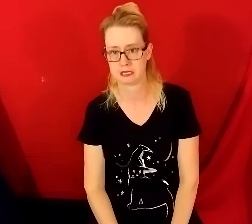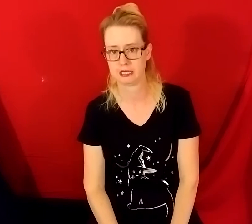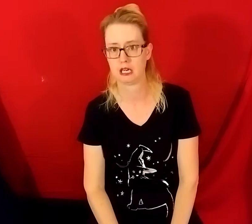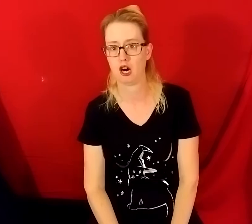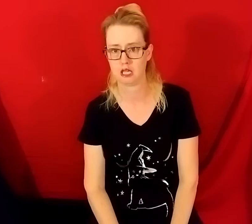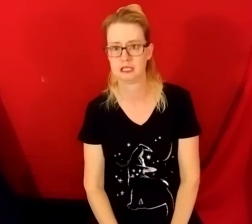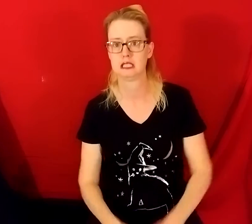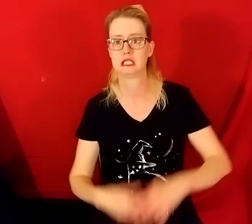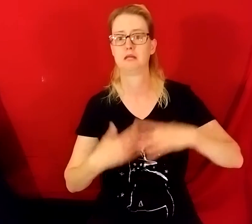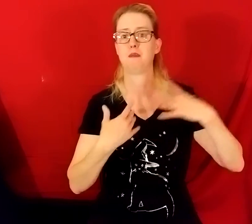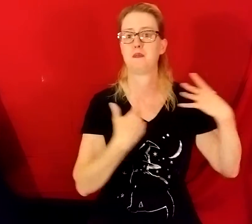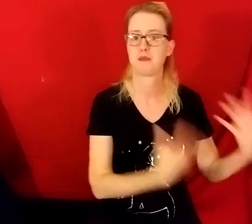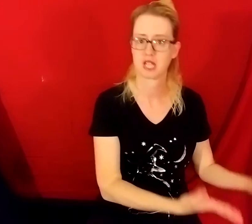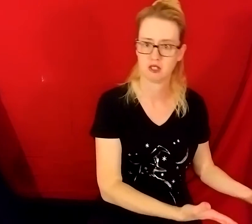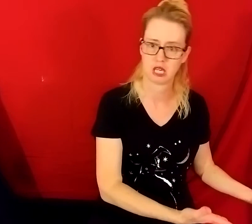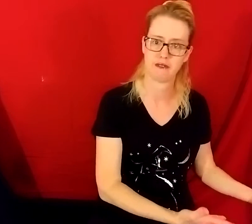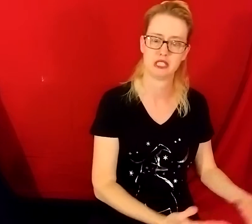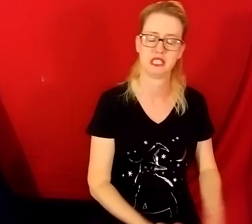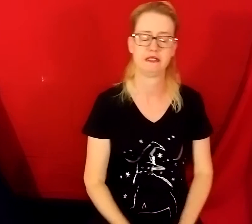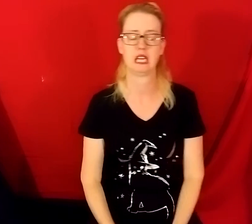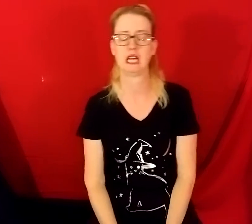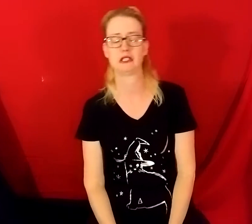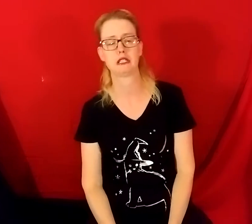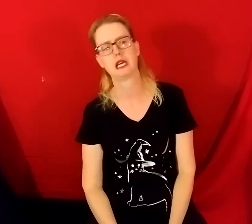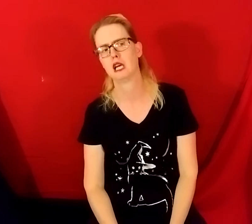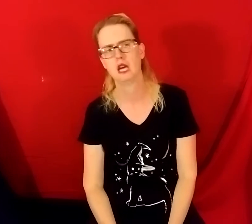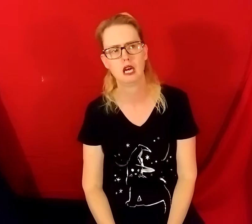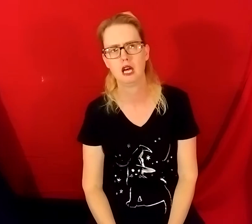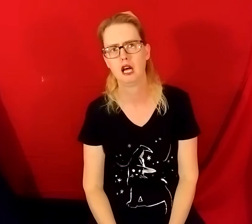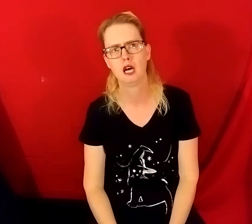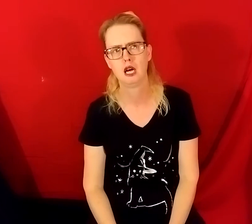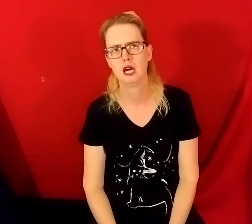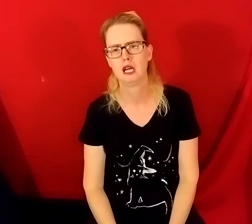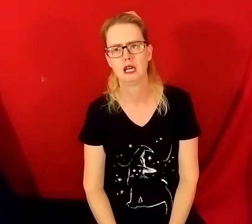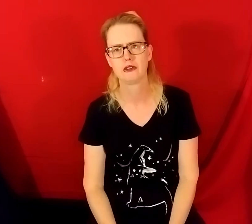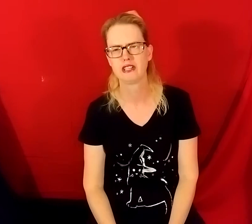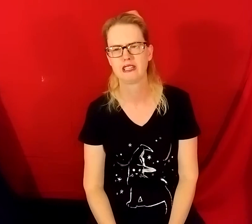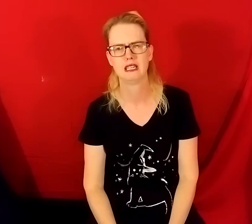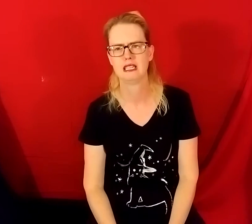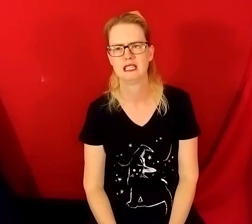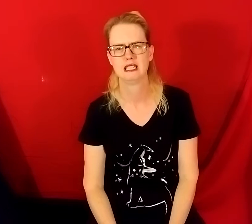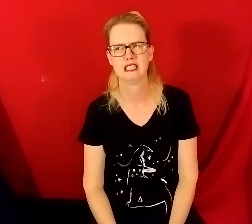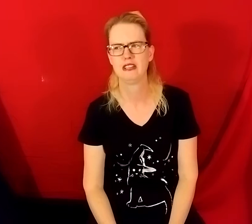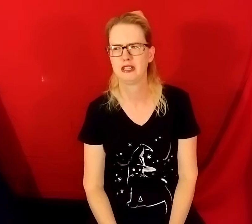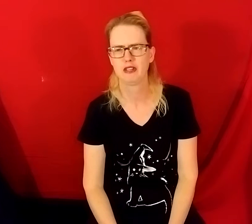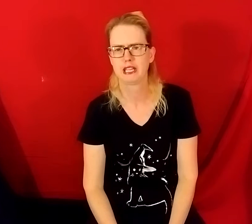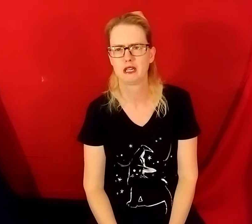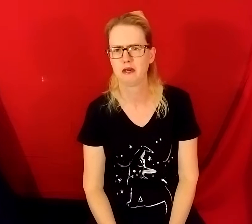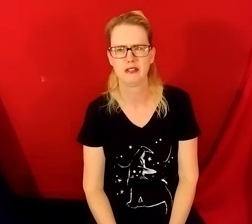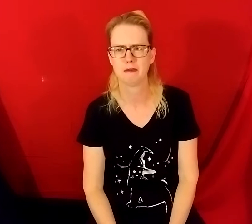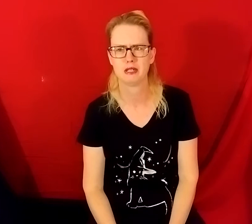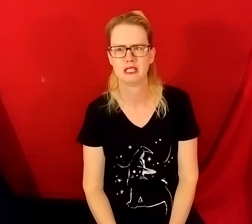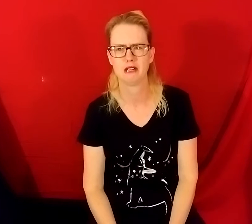on live on TV, I just, like, just, you, you feel like you're with him there in,